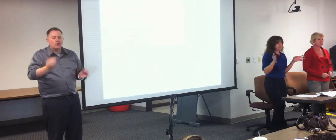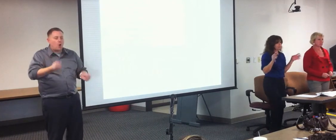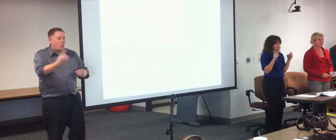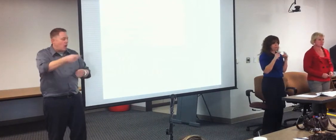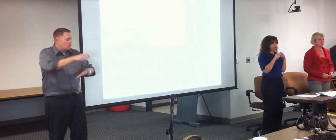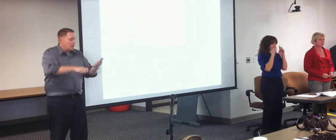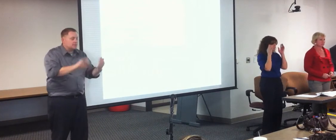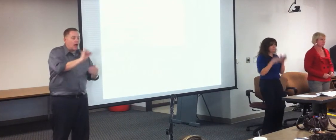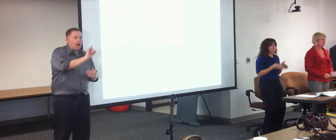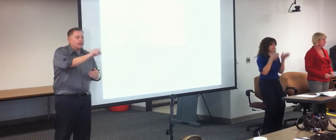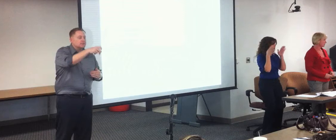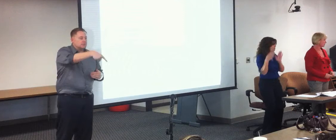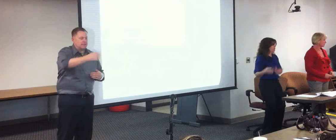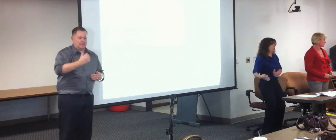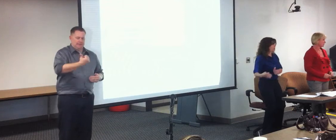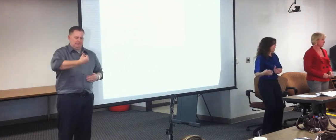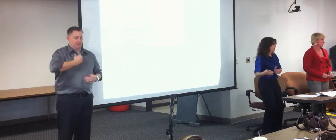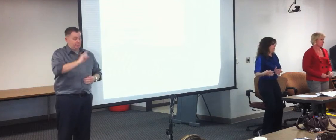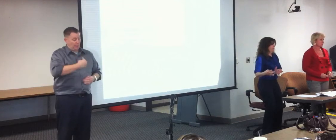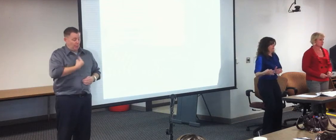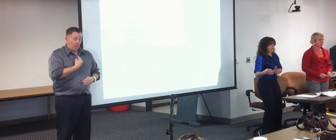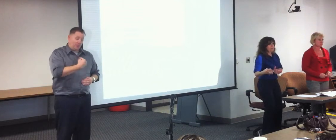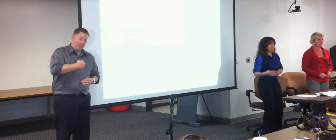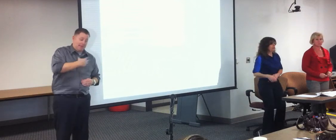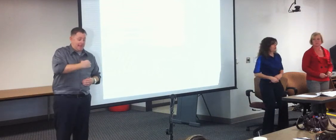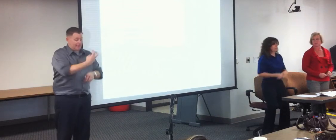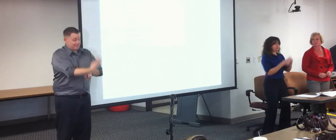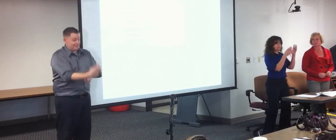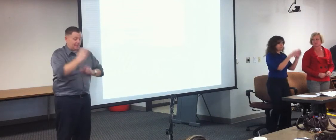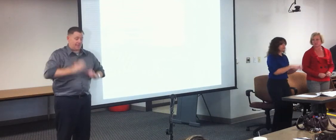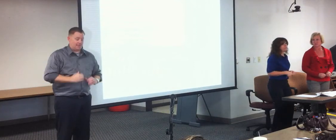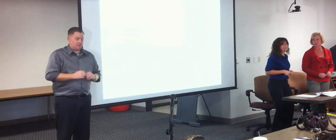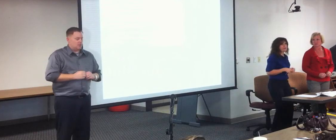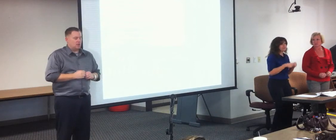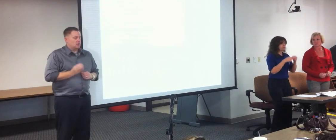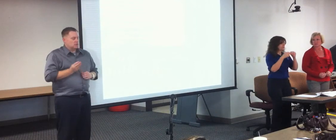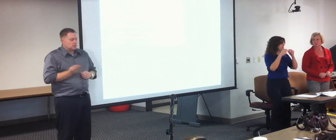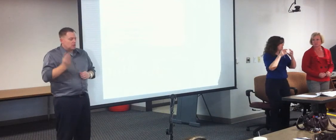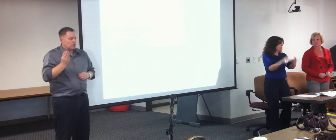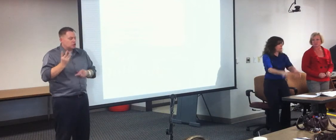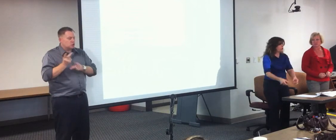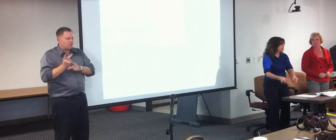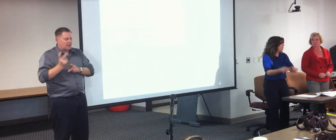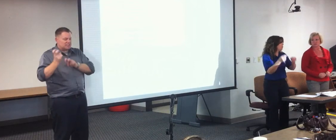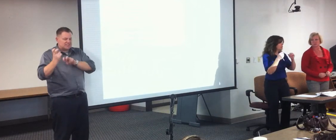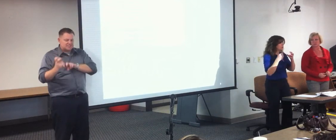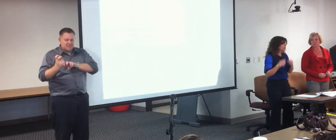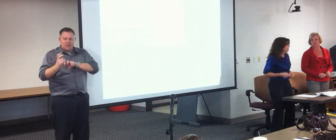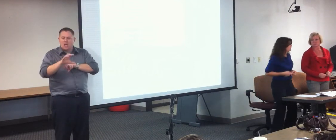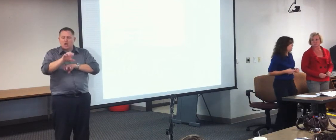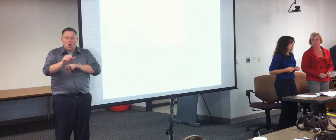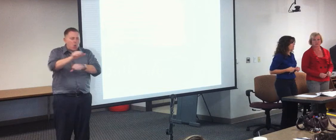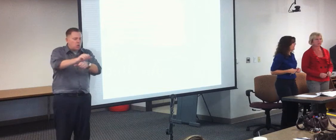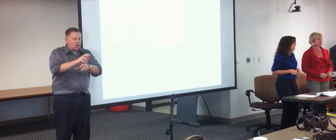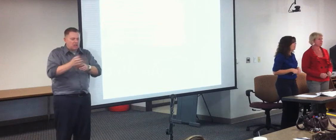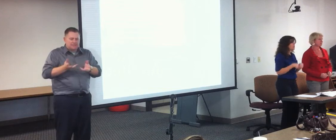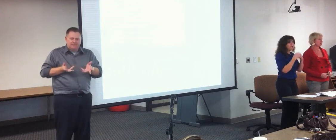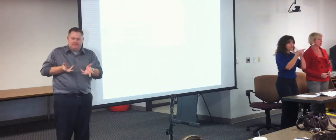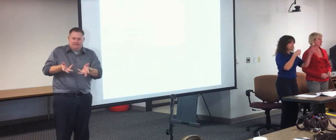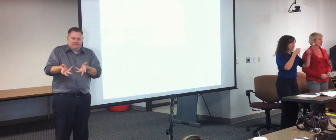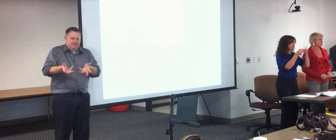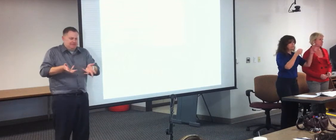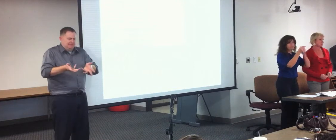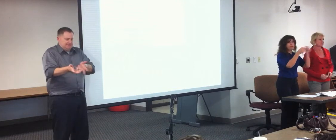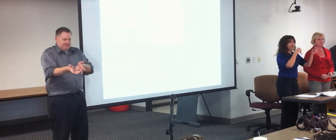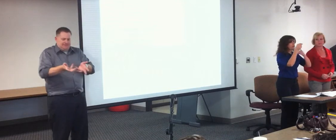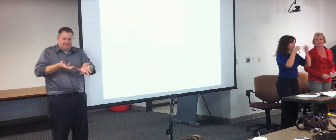an ISP just themselves and their client. It goes to a supervisor, they sit with their coworker, they talk it out,